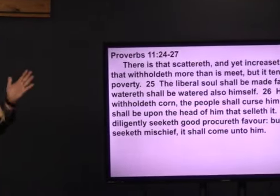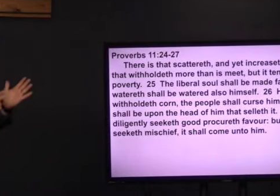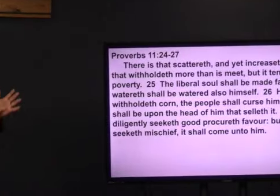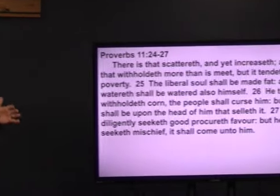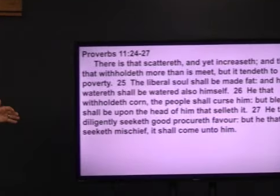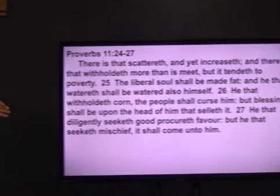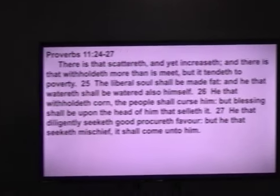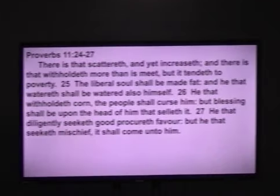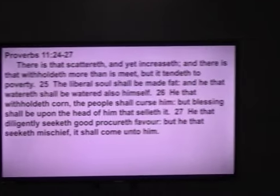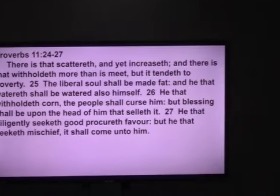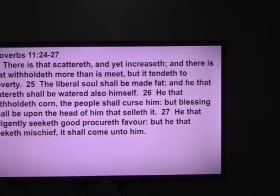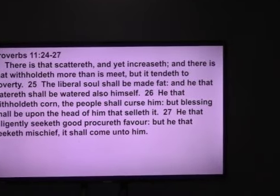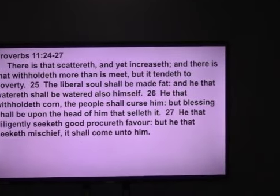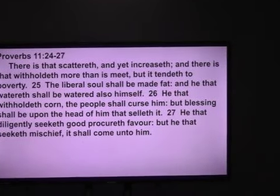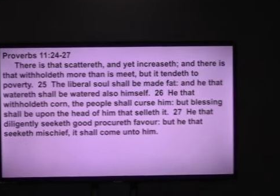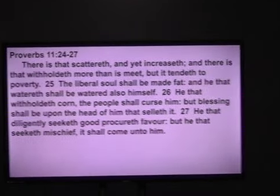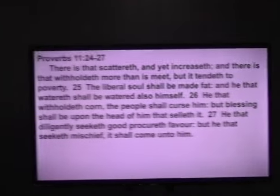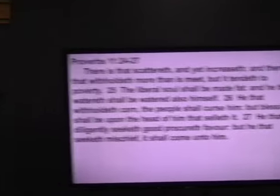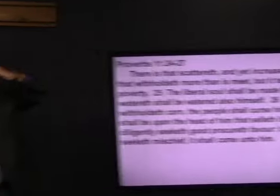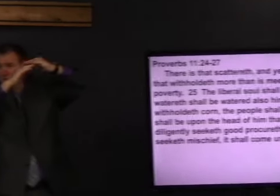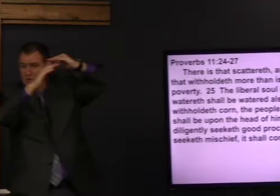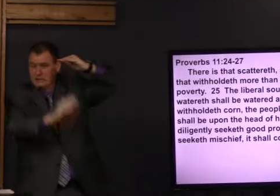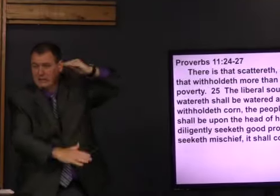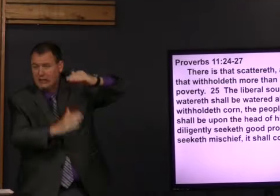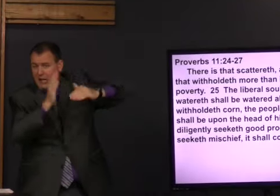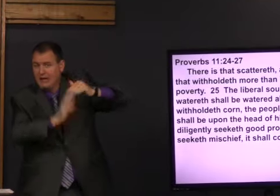let's go ahead and read this verse and